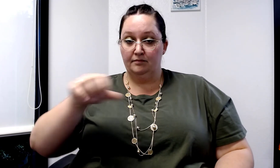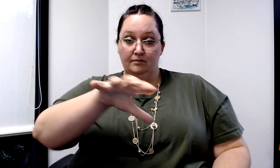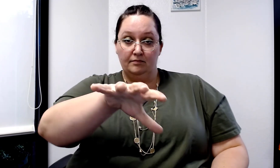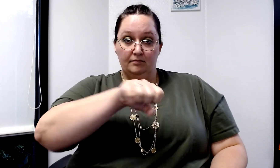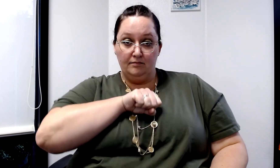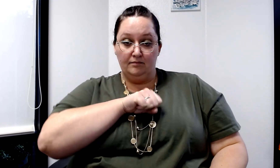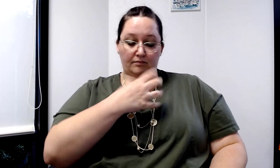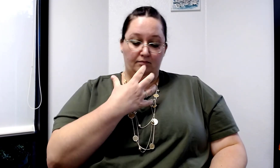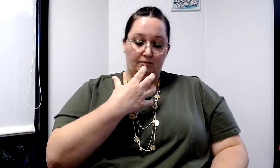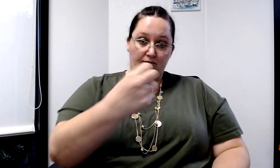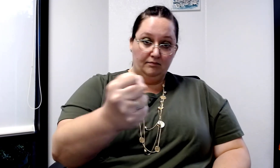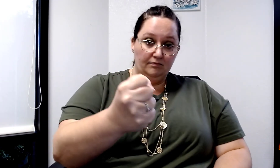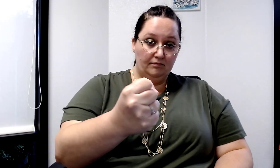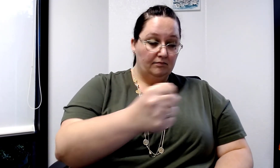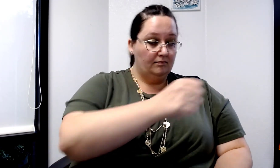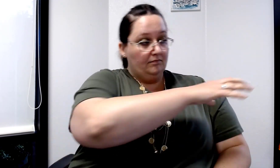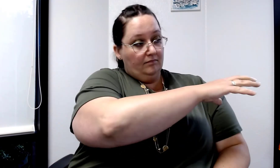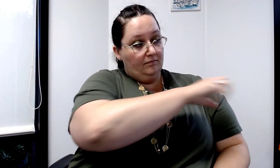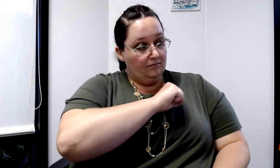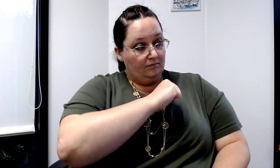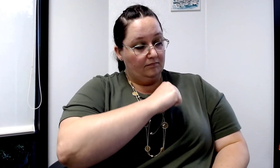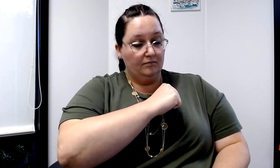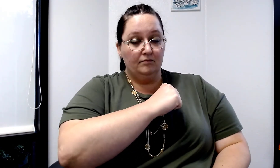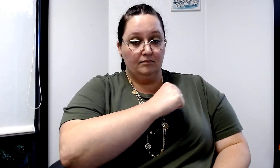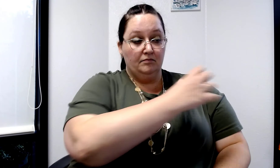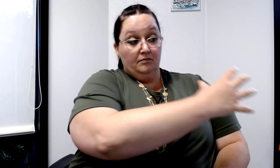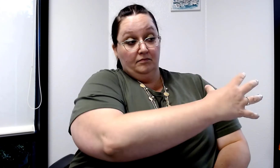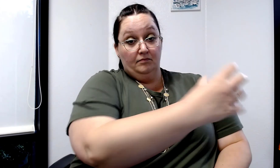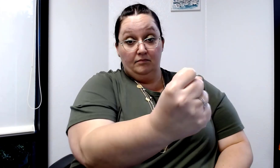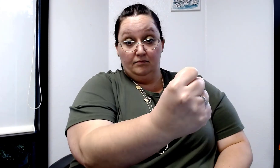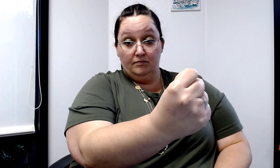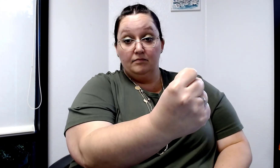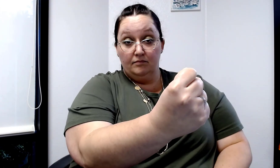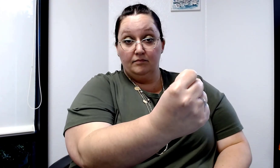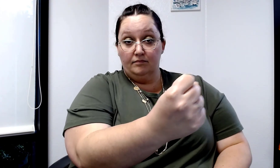the subject, right? Not away from the subject.